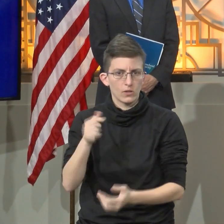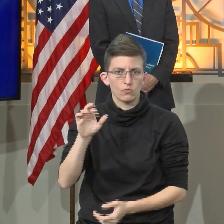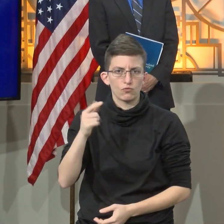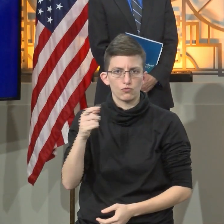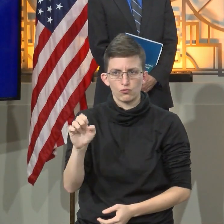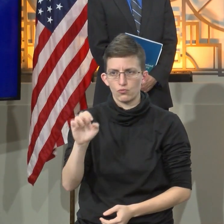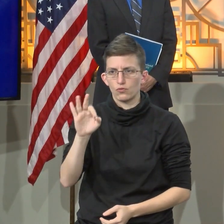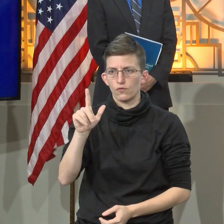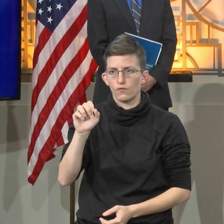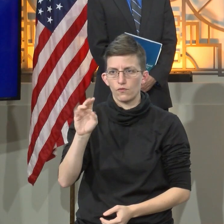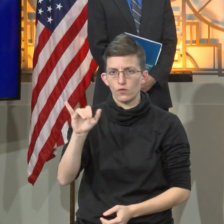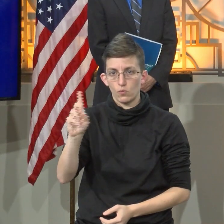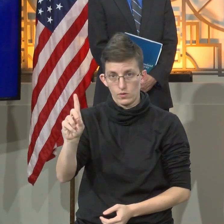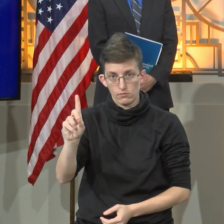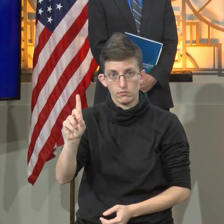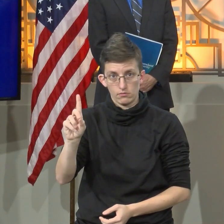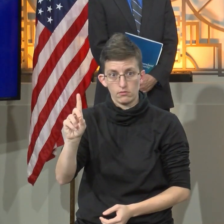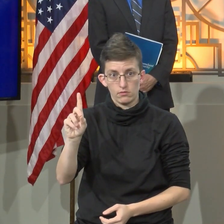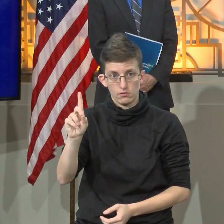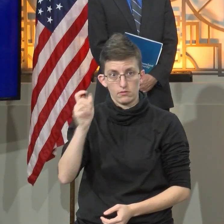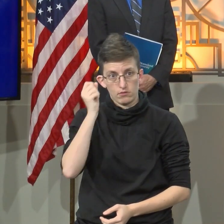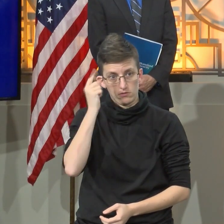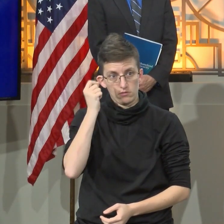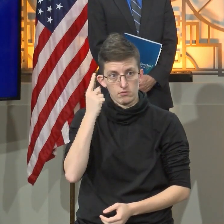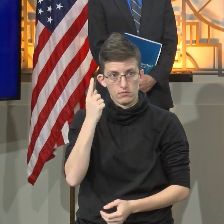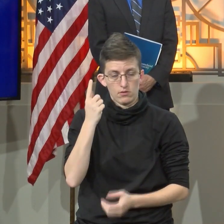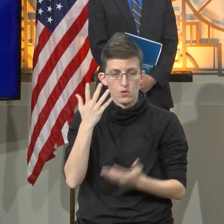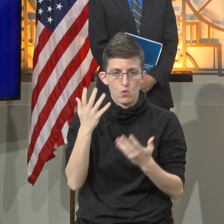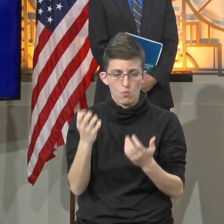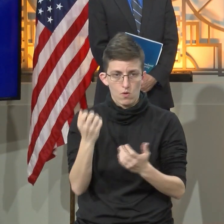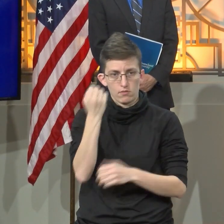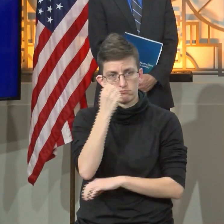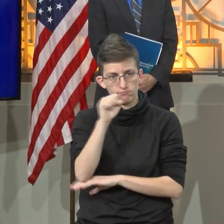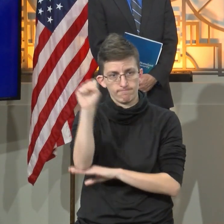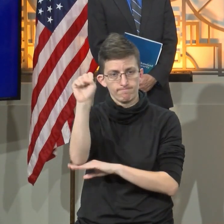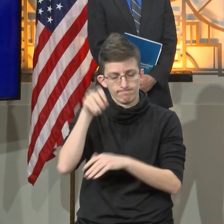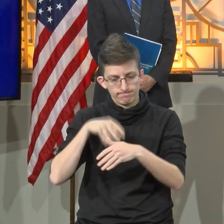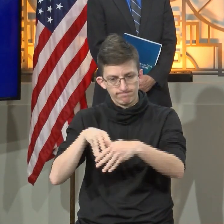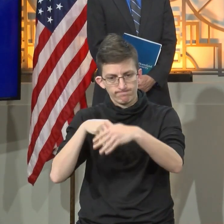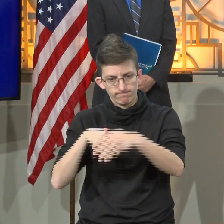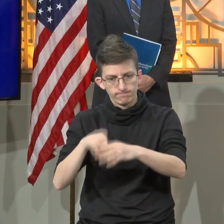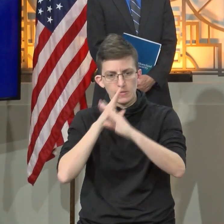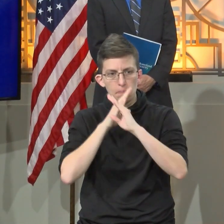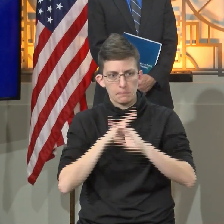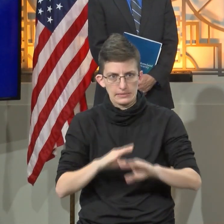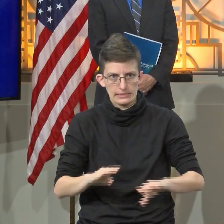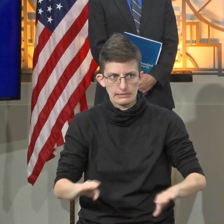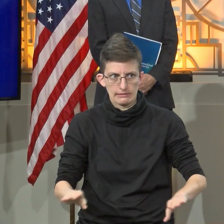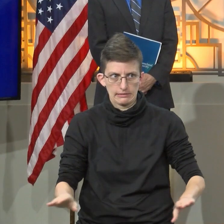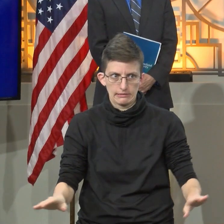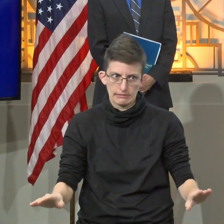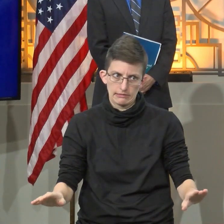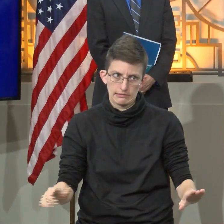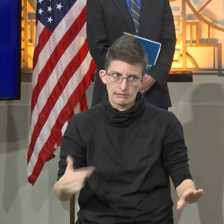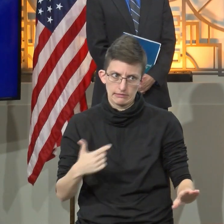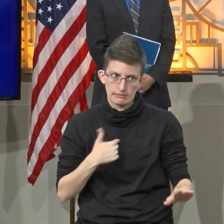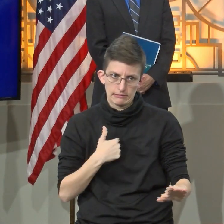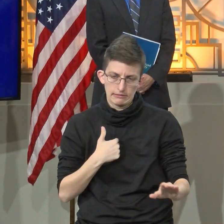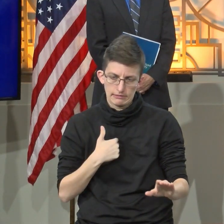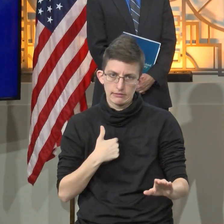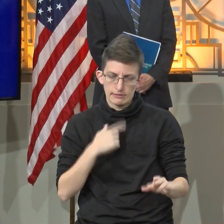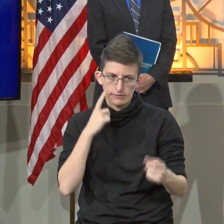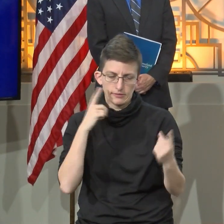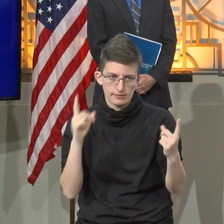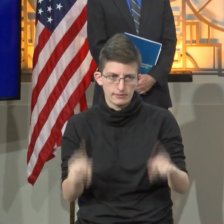George Floyd, but they do want these protests to be very peaceful, and I want to echo that as well. People have the right